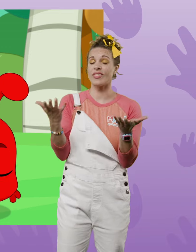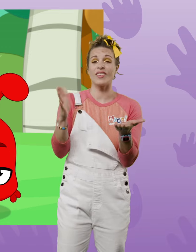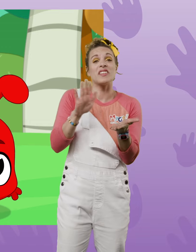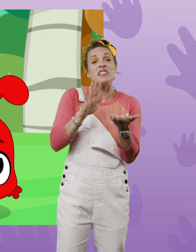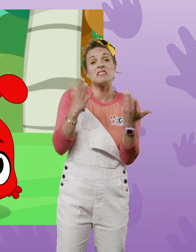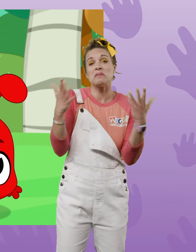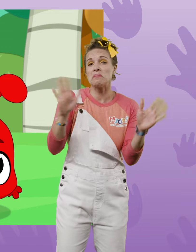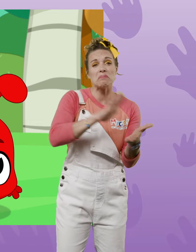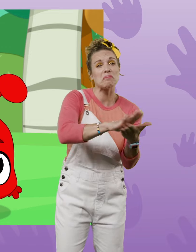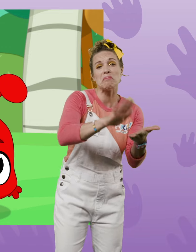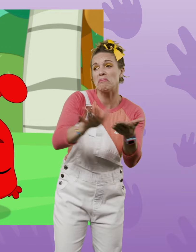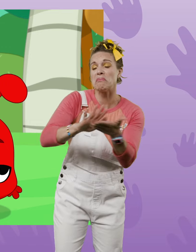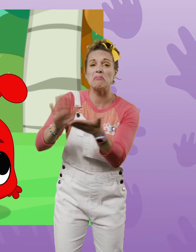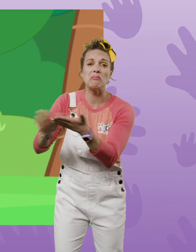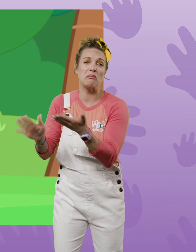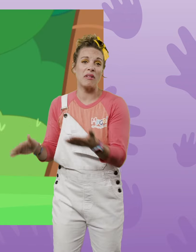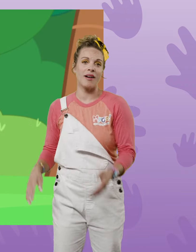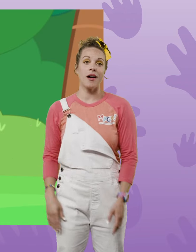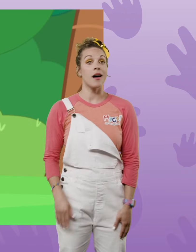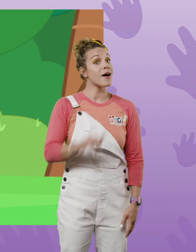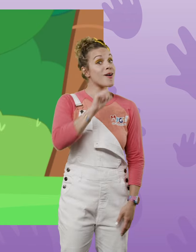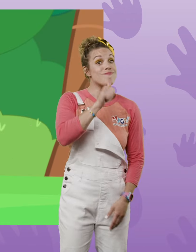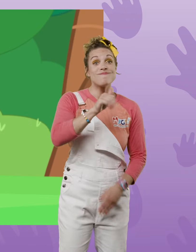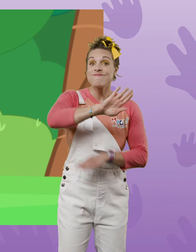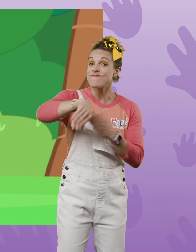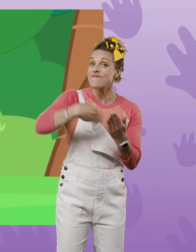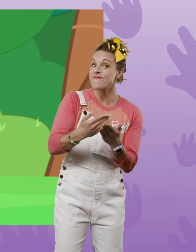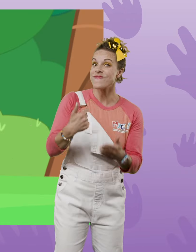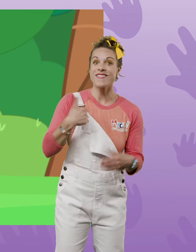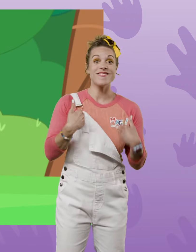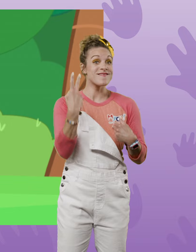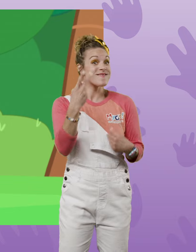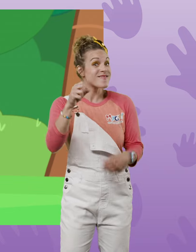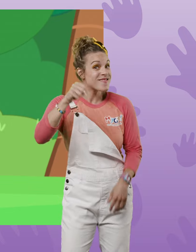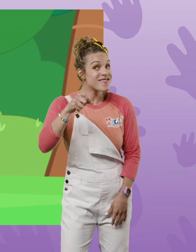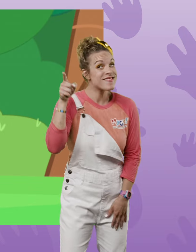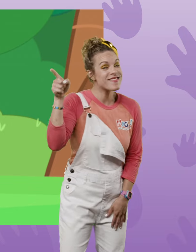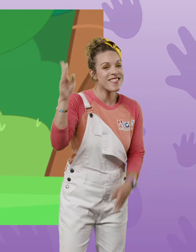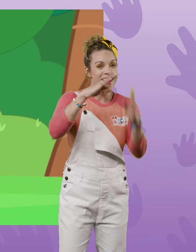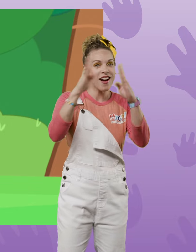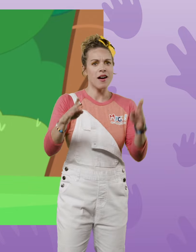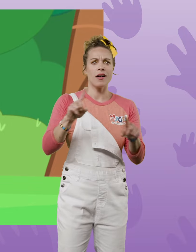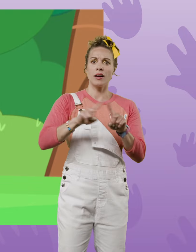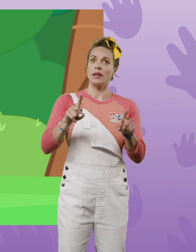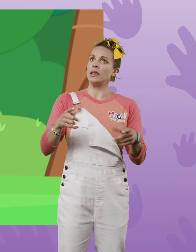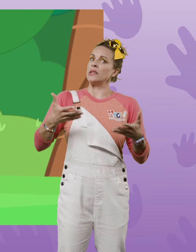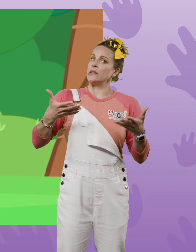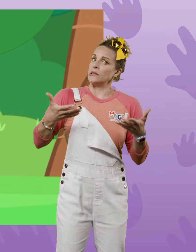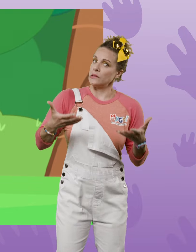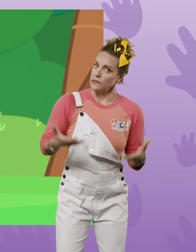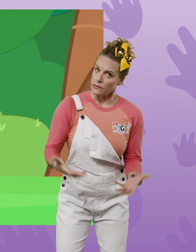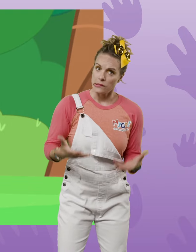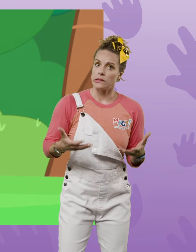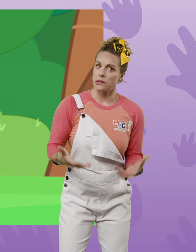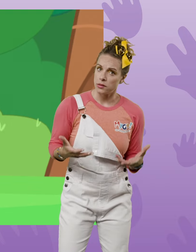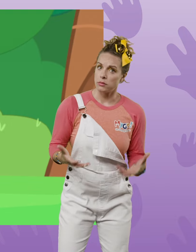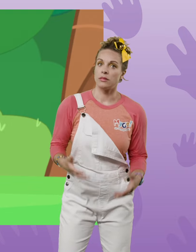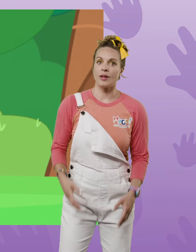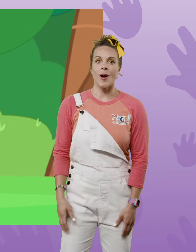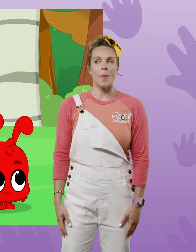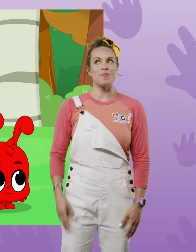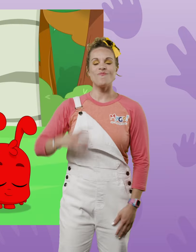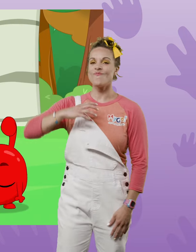But we swept it all away. Not all. I have two bags at the barn, but they are very